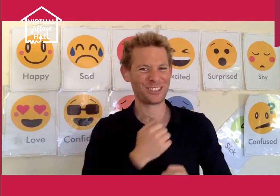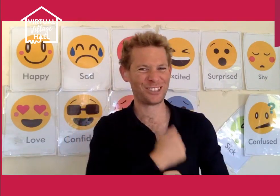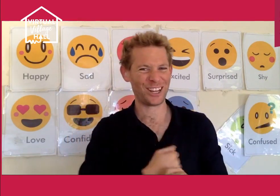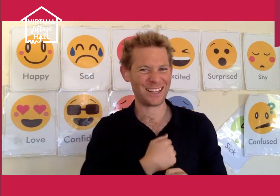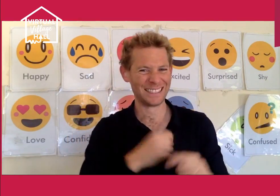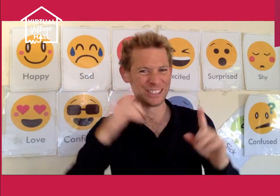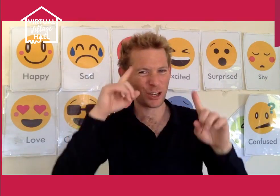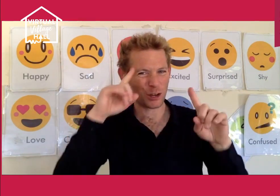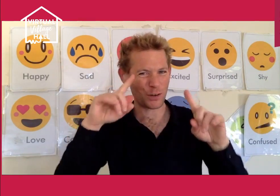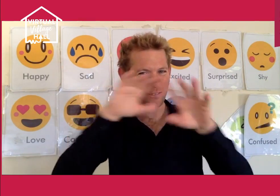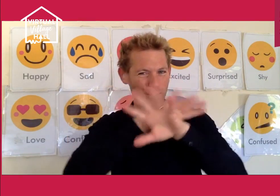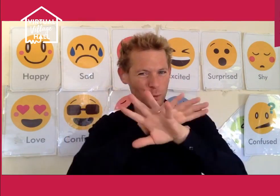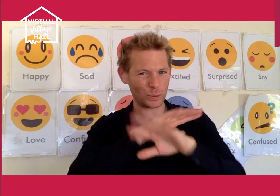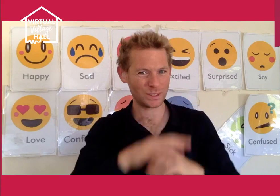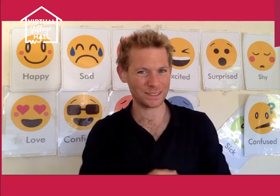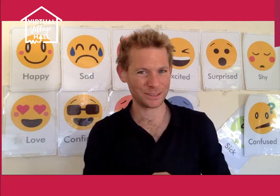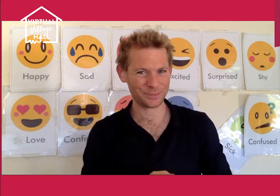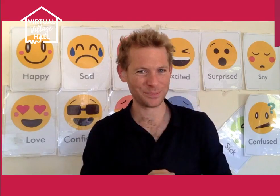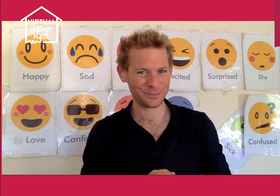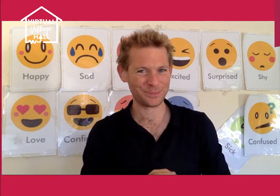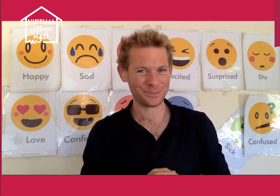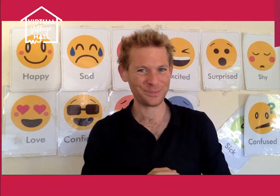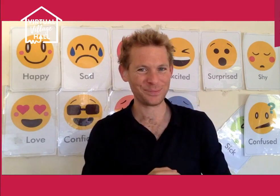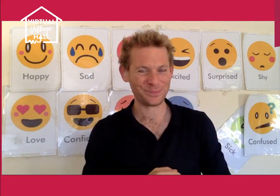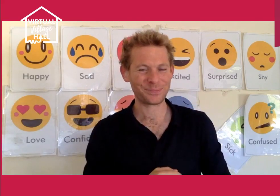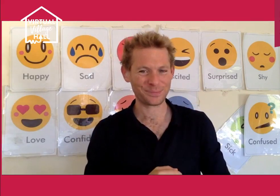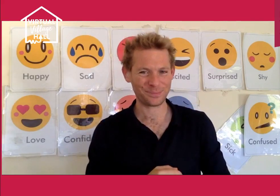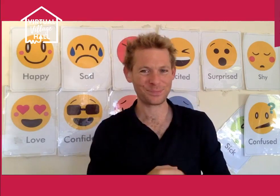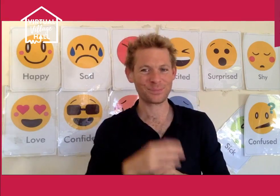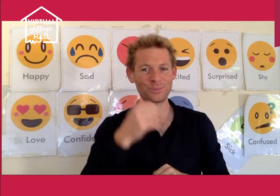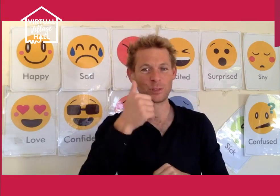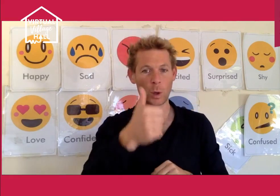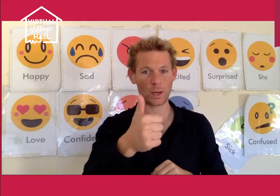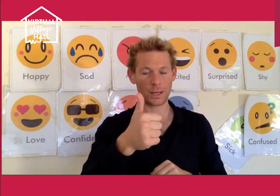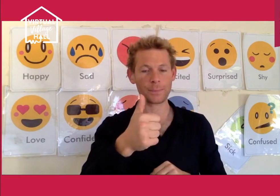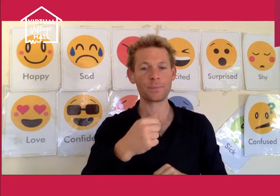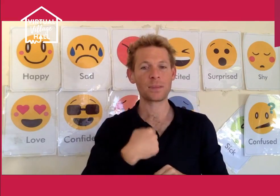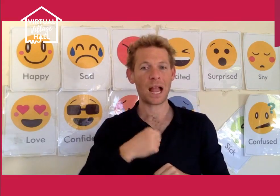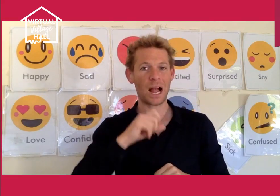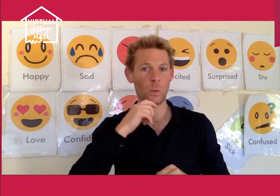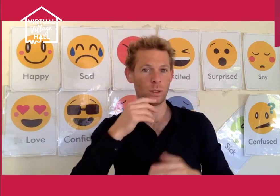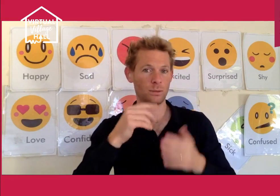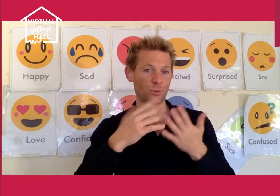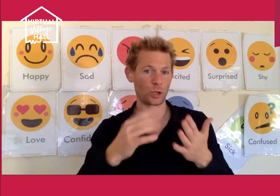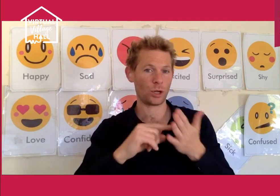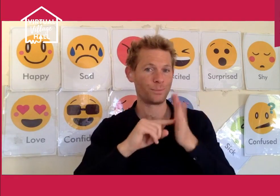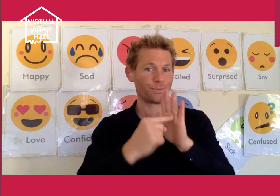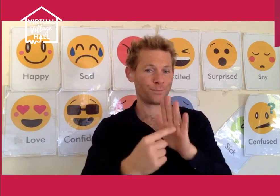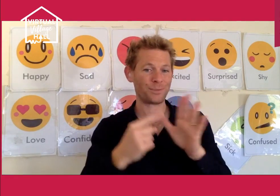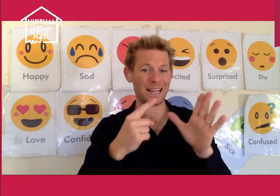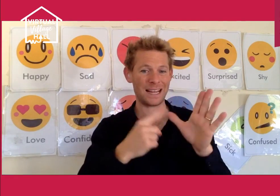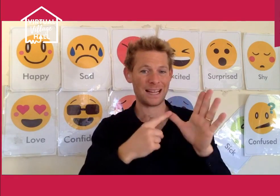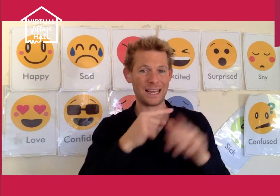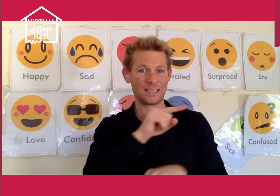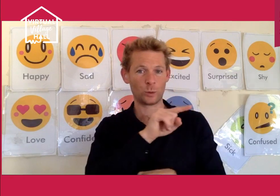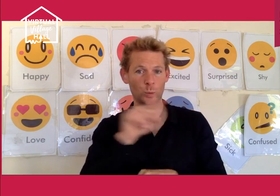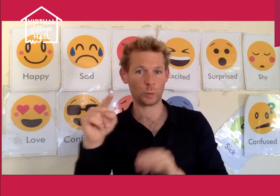the likes. So I'm sorry, it can be really quite confusing. All right, so I'm going to show